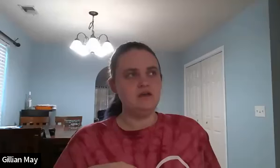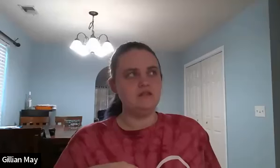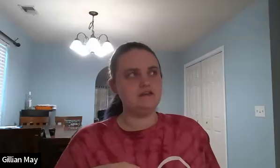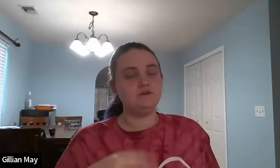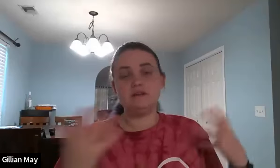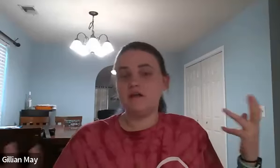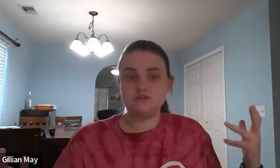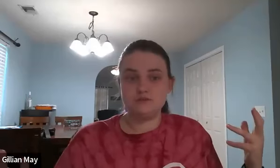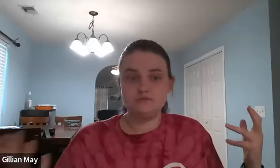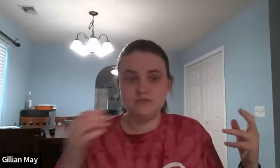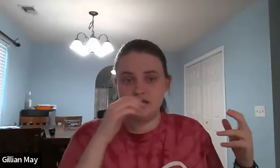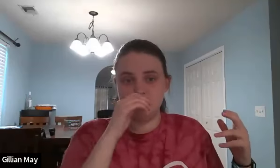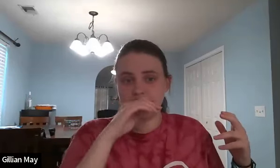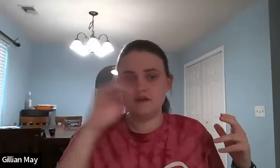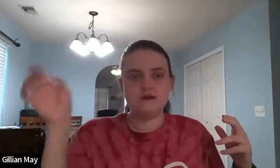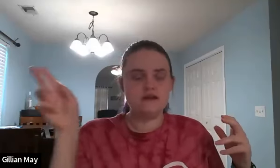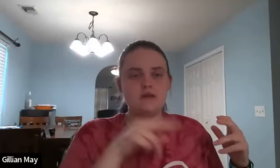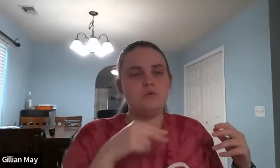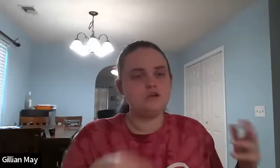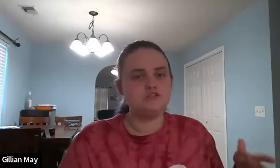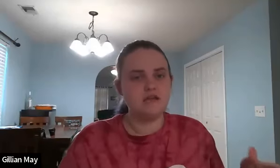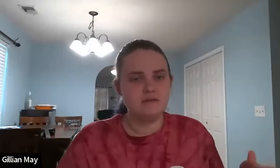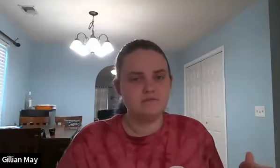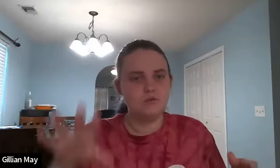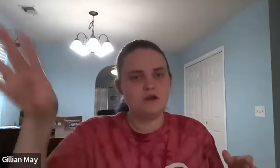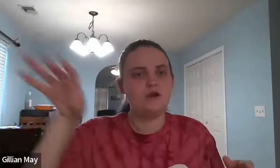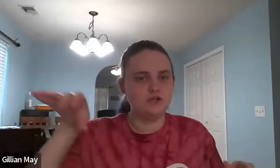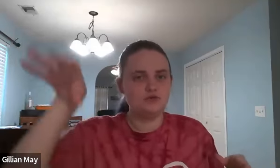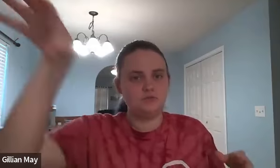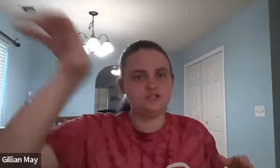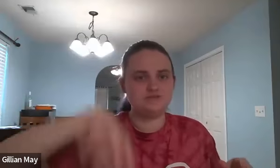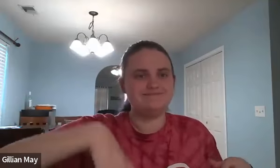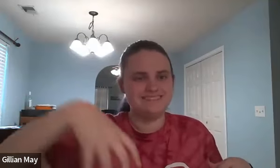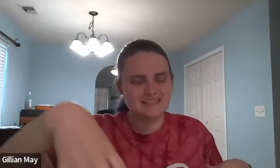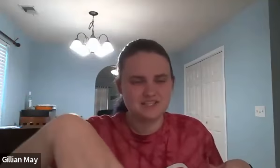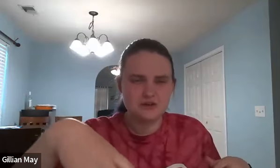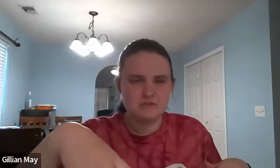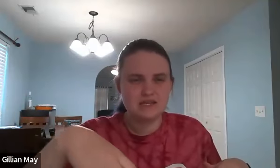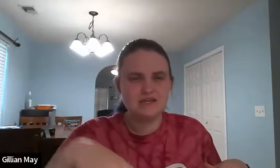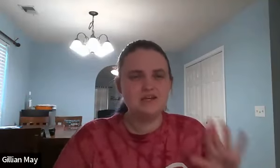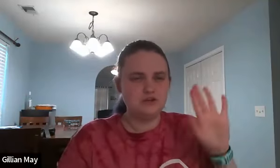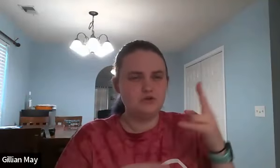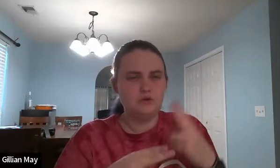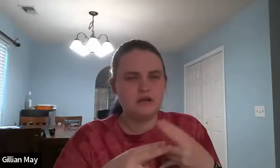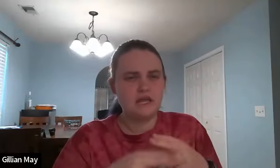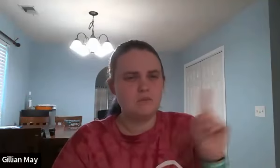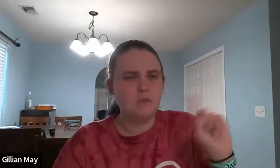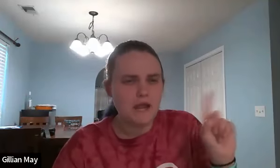like if you're in a classroom and you're trying to find out, like, well, where's your name? Like, where are you? Where's your desk? You know what I mean? You go, your name,